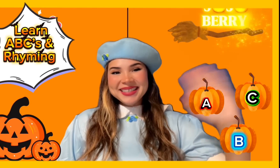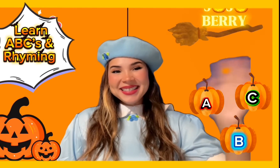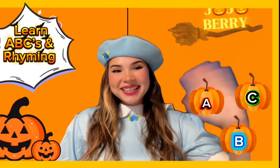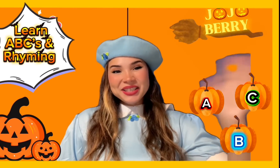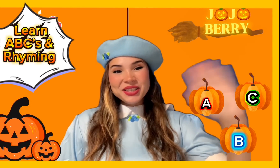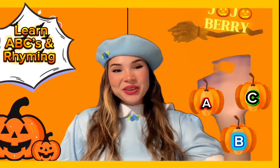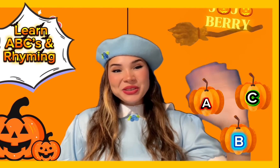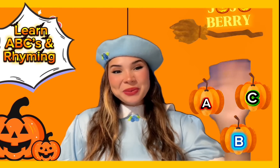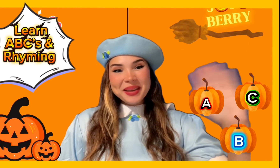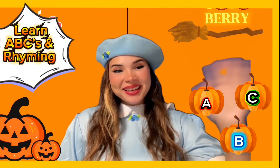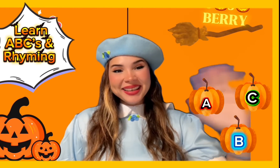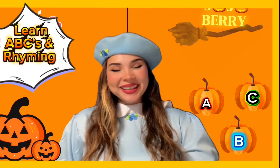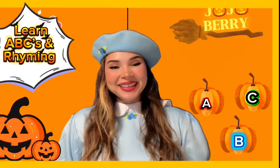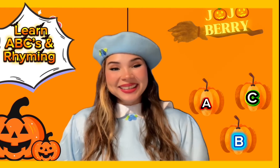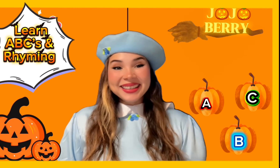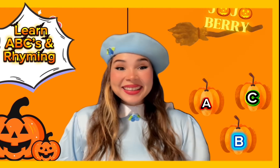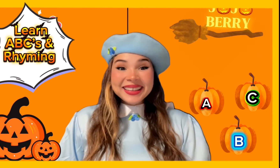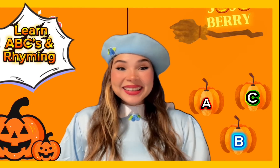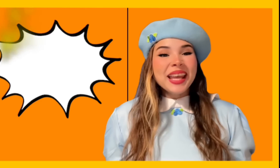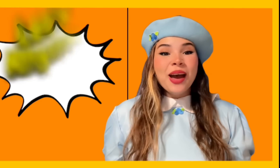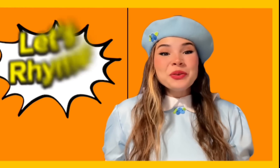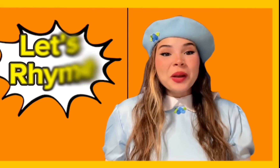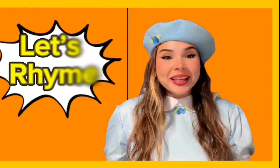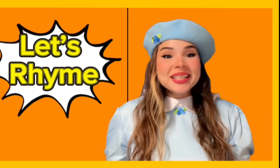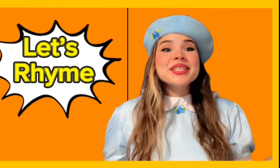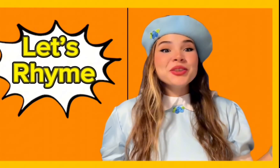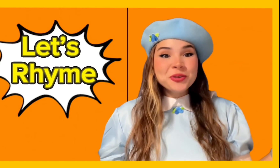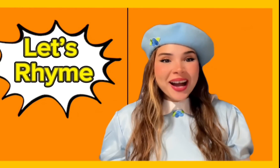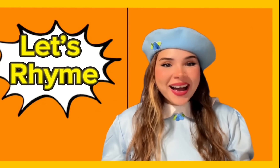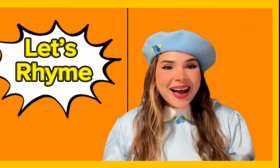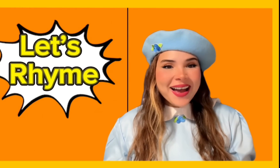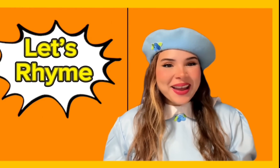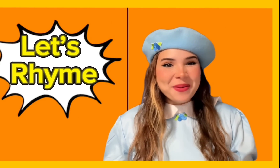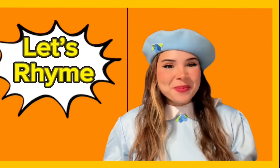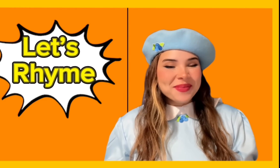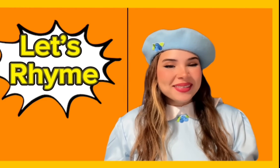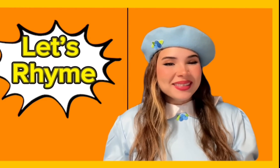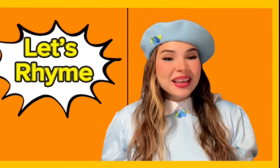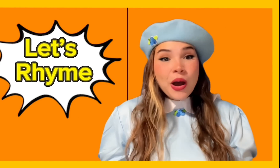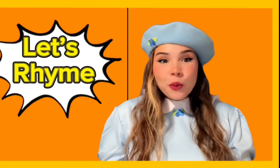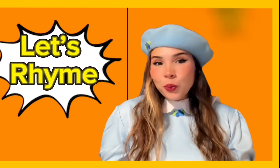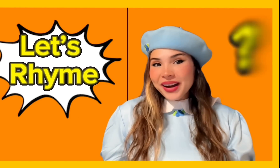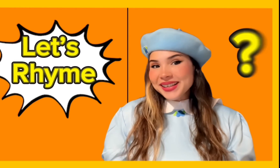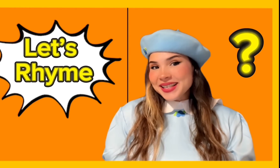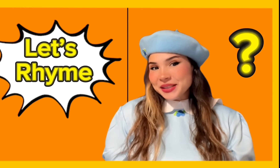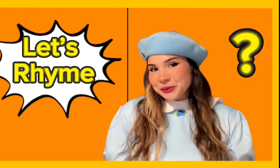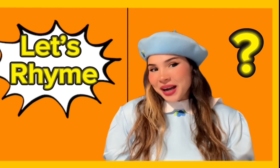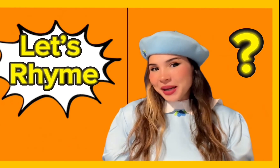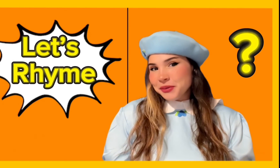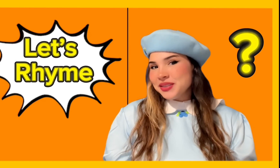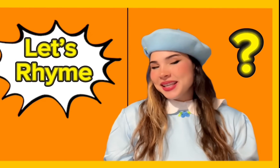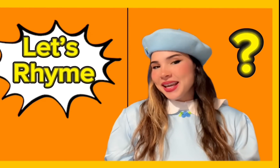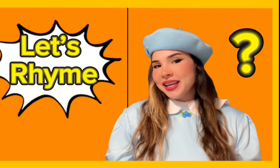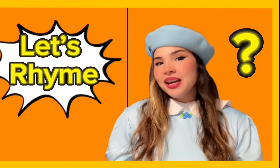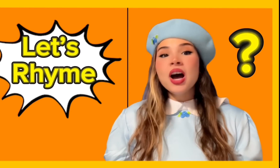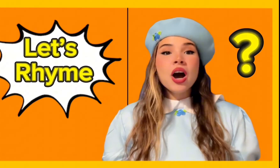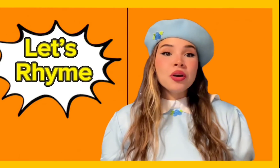friends, it's Jojo Berry. Get ready to rhyme. What is a rhyme, you say? A